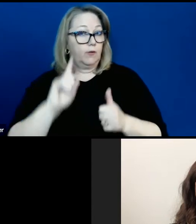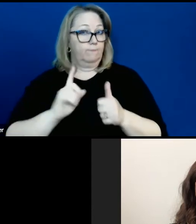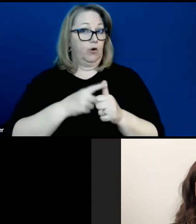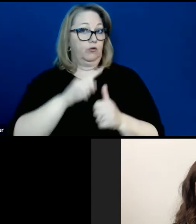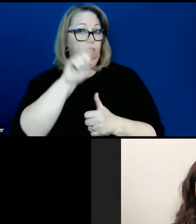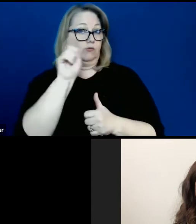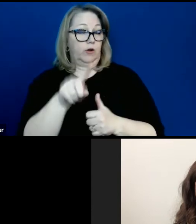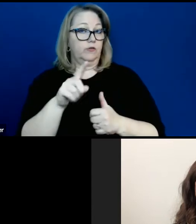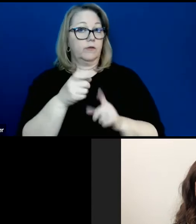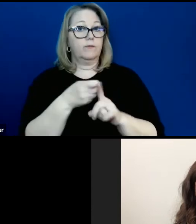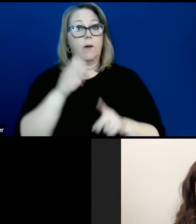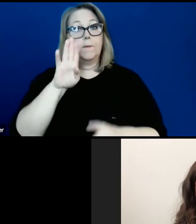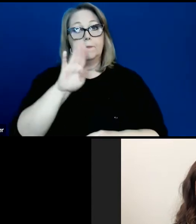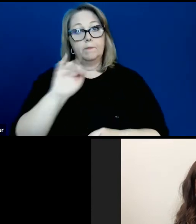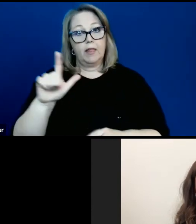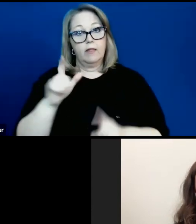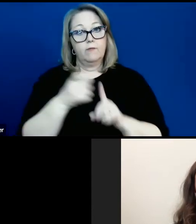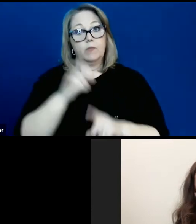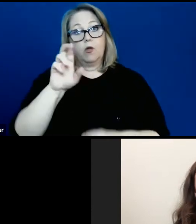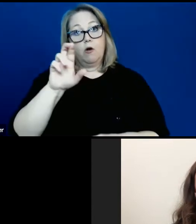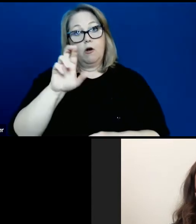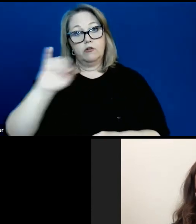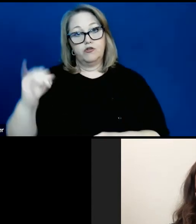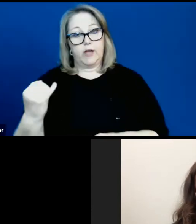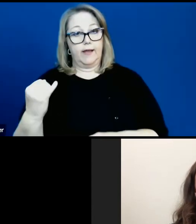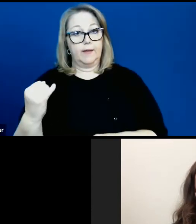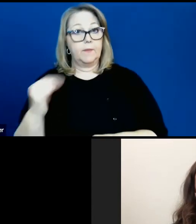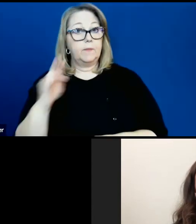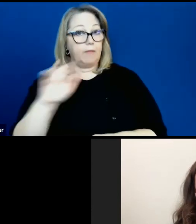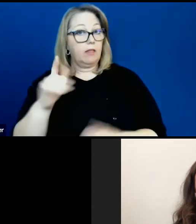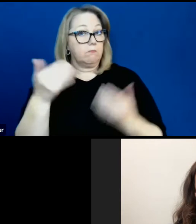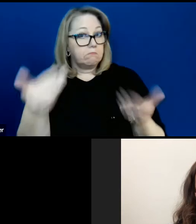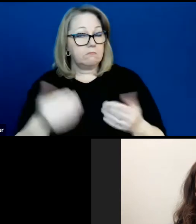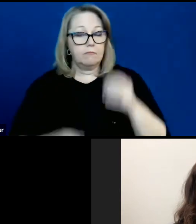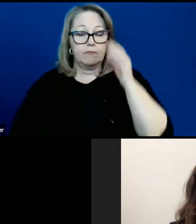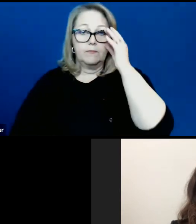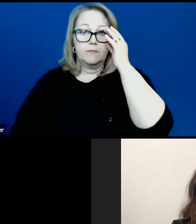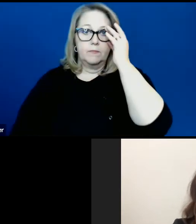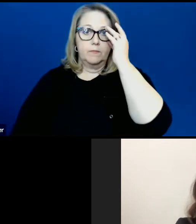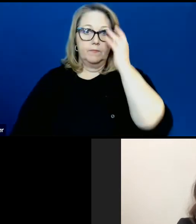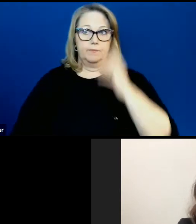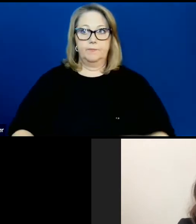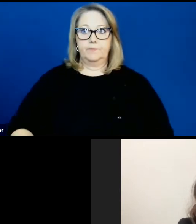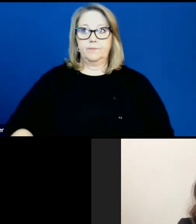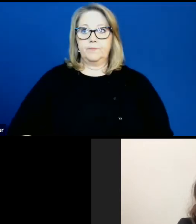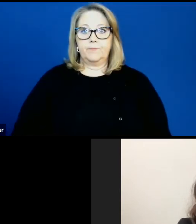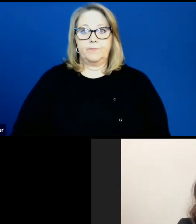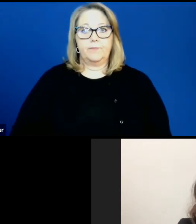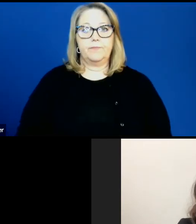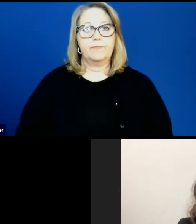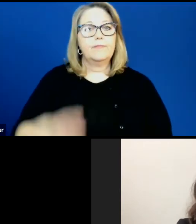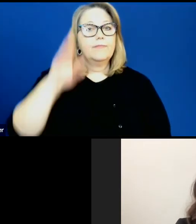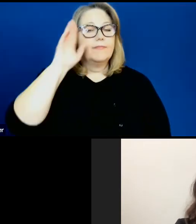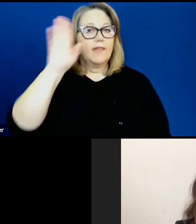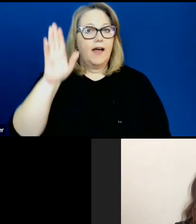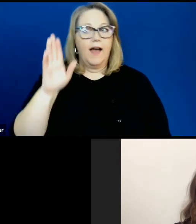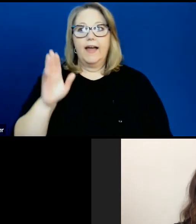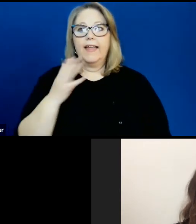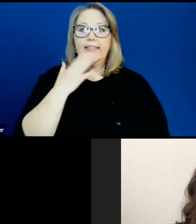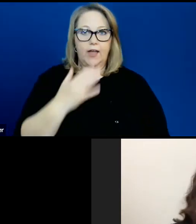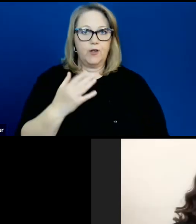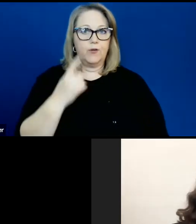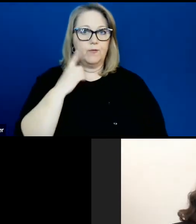question. It's Bill Denser from the RJ. Bill, you can unmute and ask the governor your question. Hi, Governor. Hi, Shannon. Thanks for doing this.